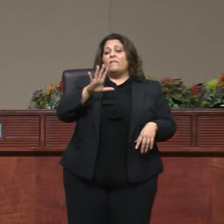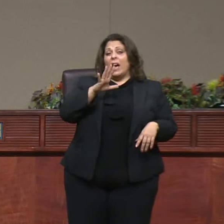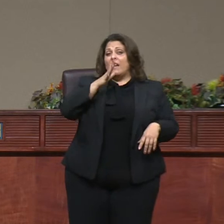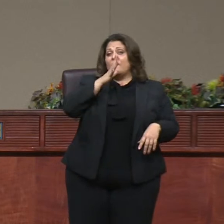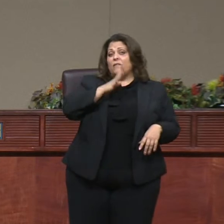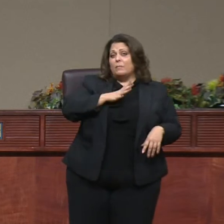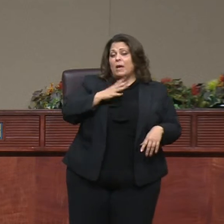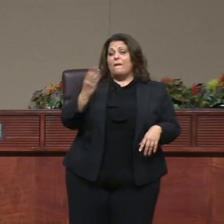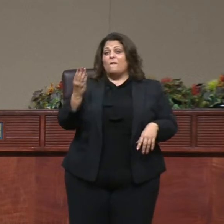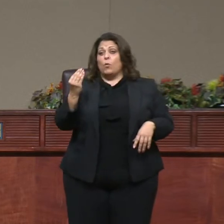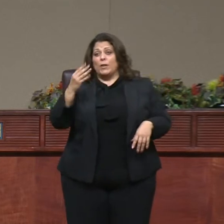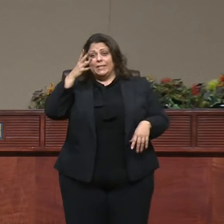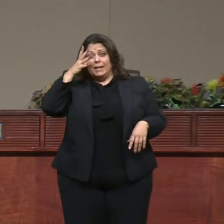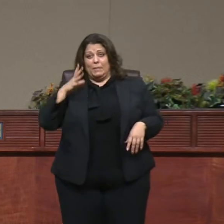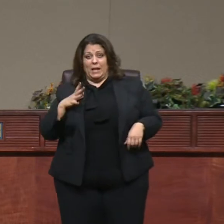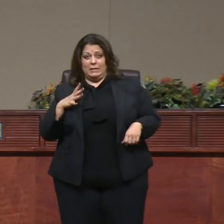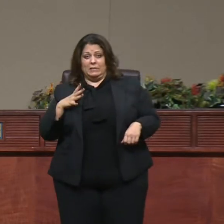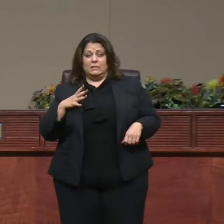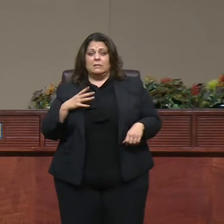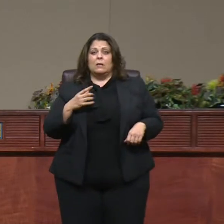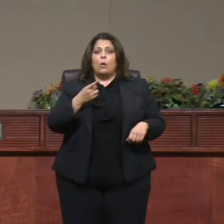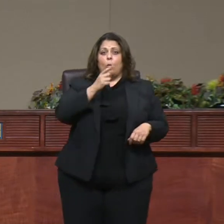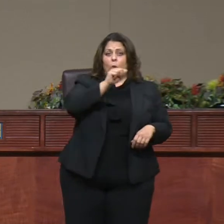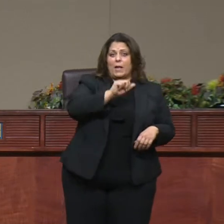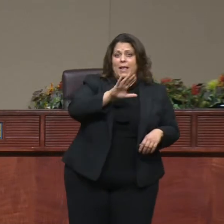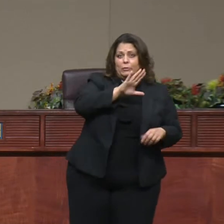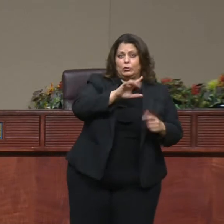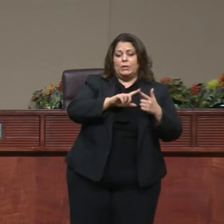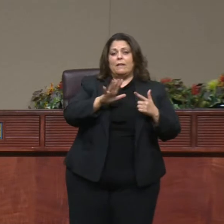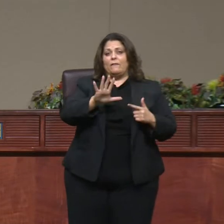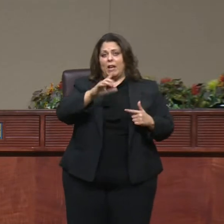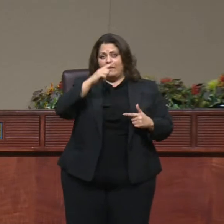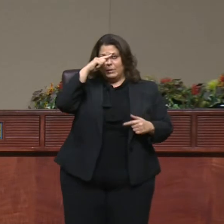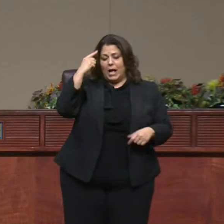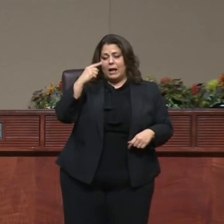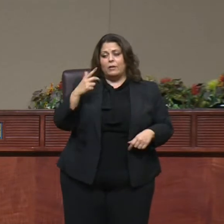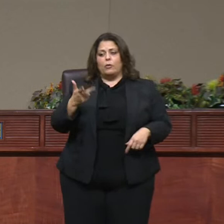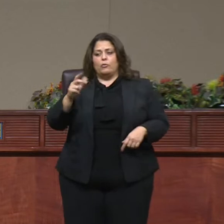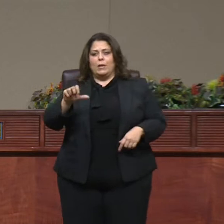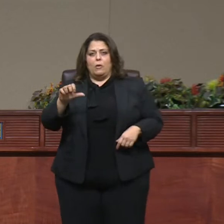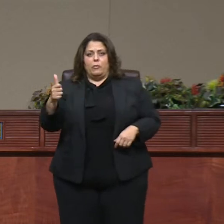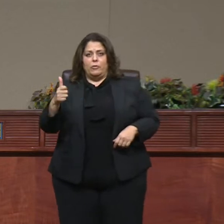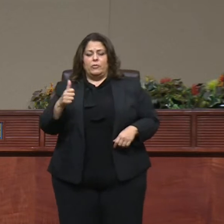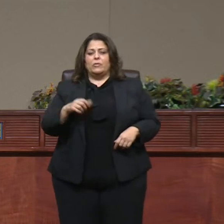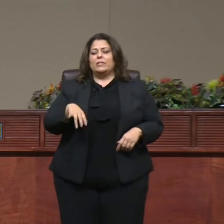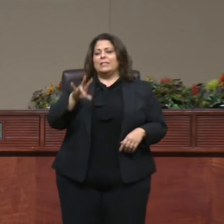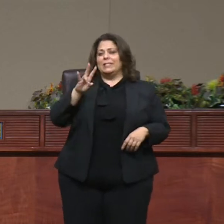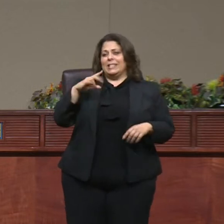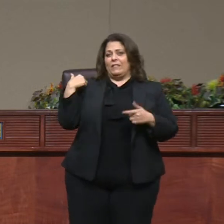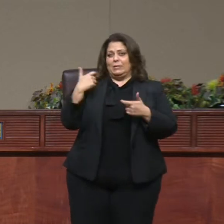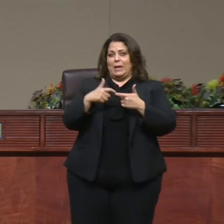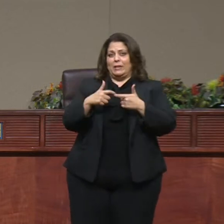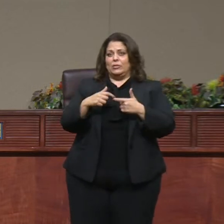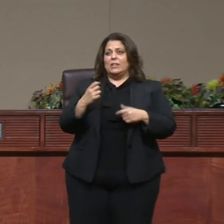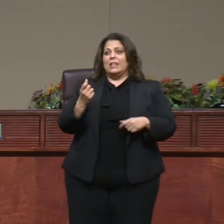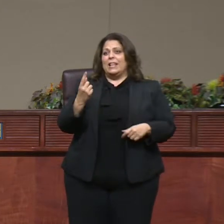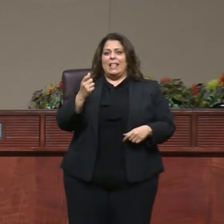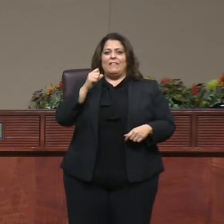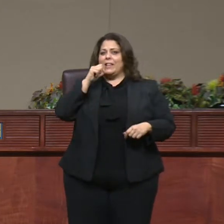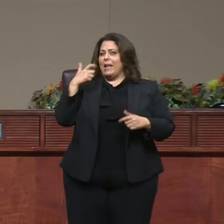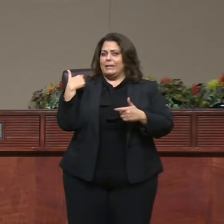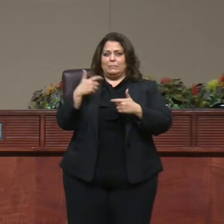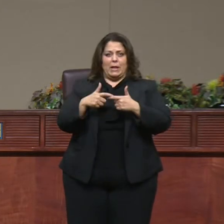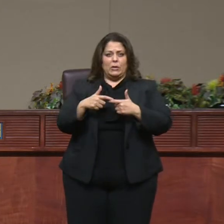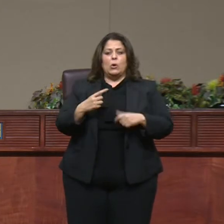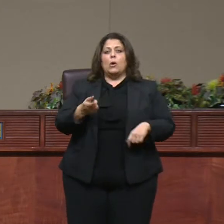female, 14 male, 1 Asian, 5 black, 3 other, 7 Hispanics, 11 non-Hispanic, and